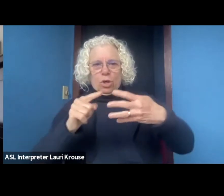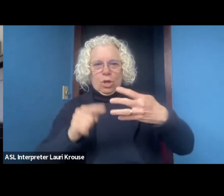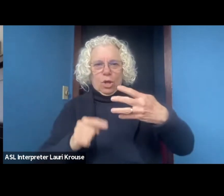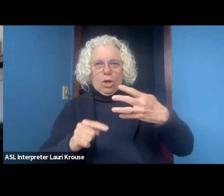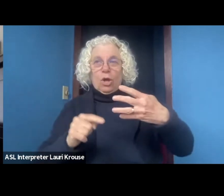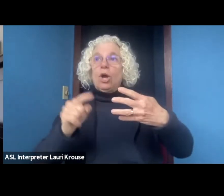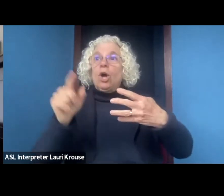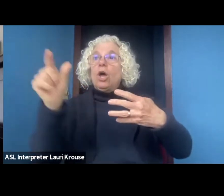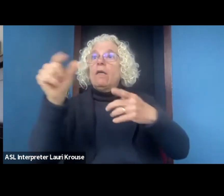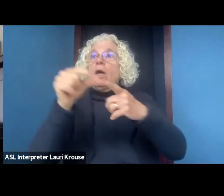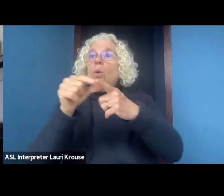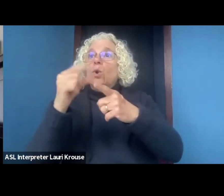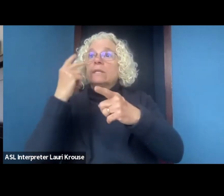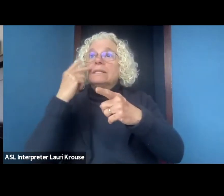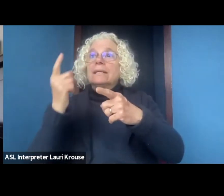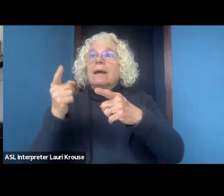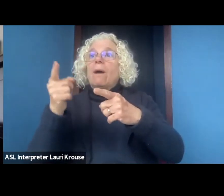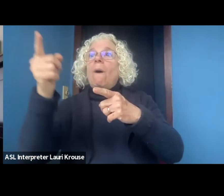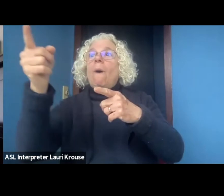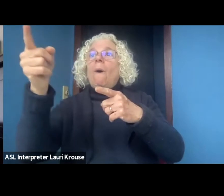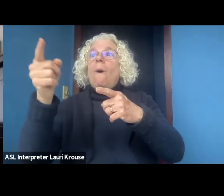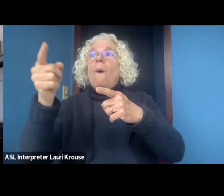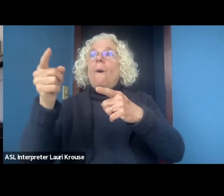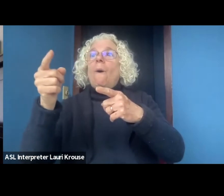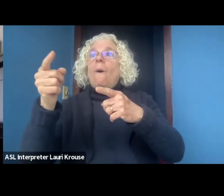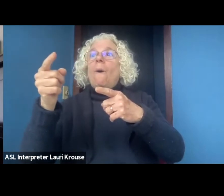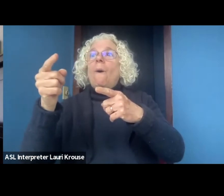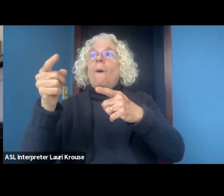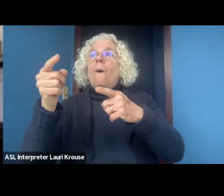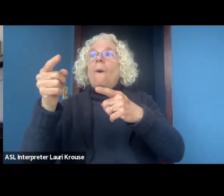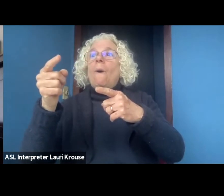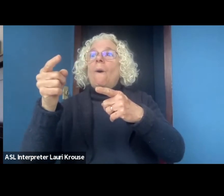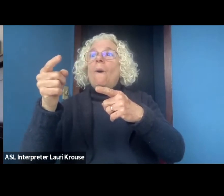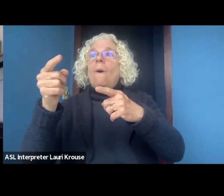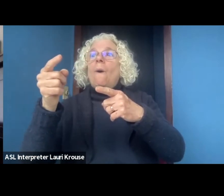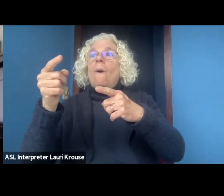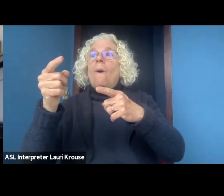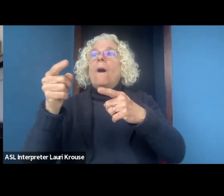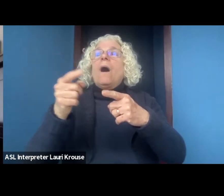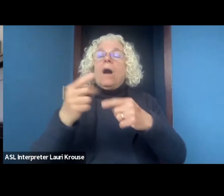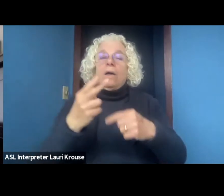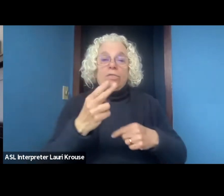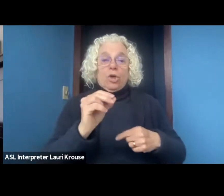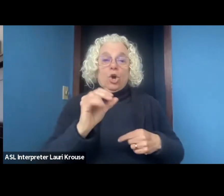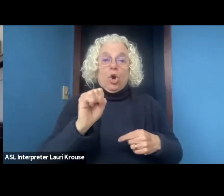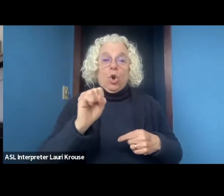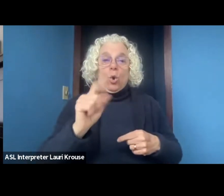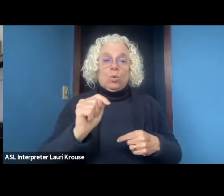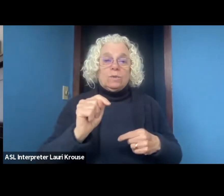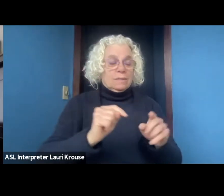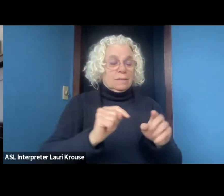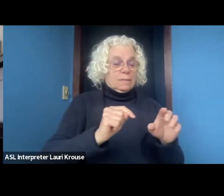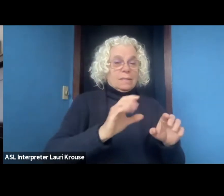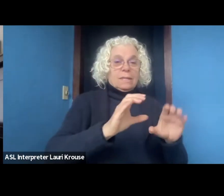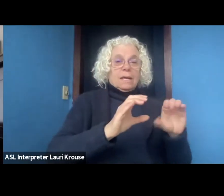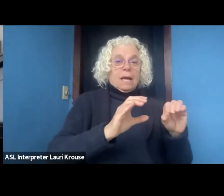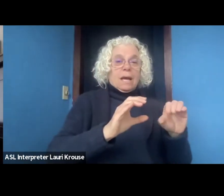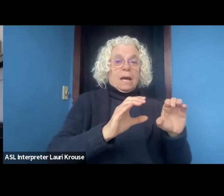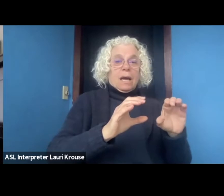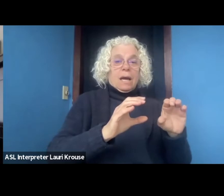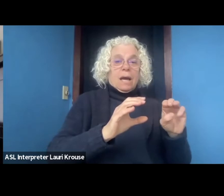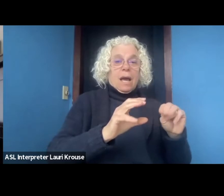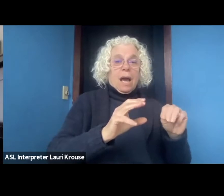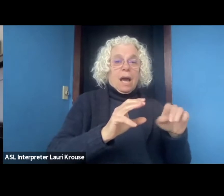Oh, excellent. See? So let's see. Yes, host. We have, we can compost